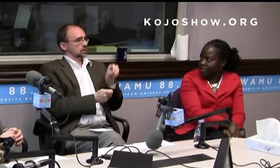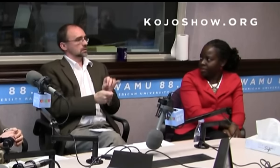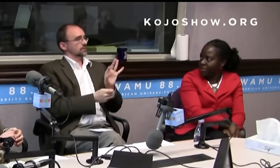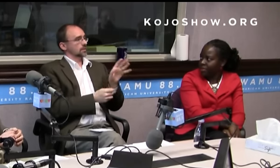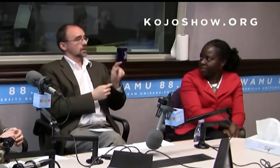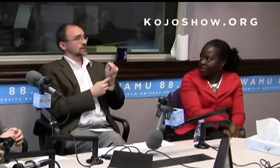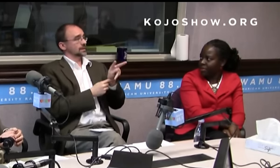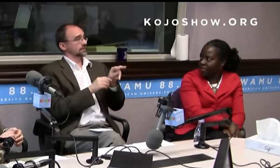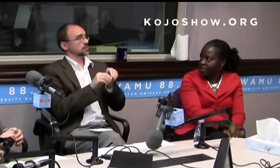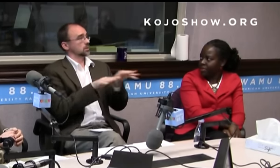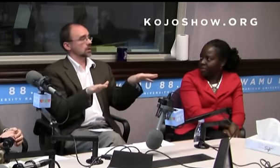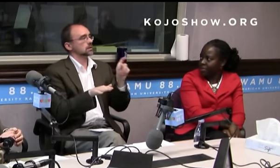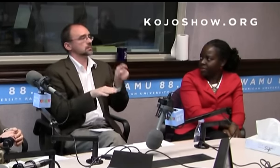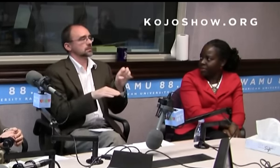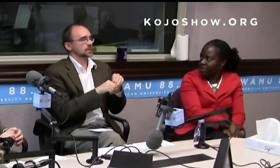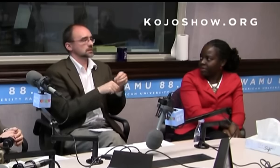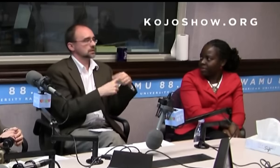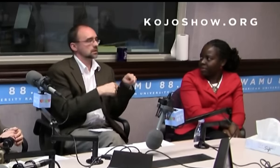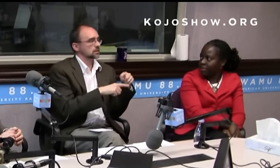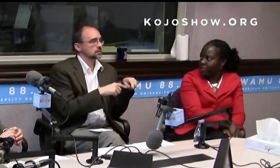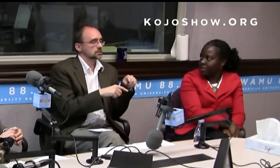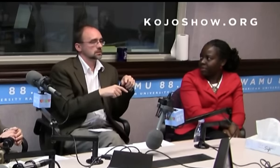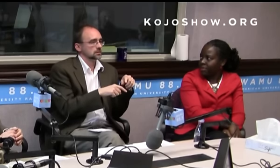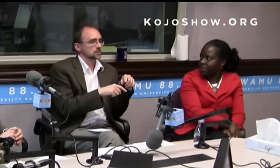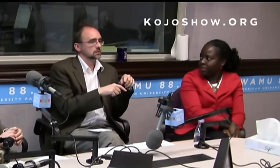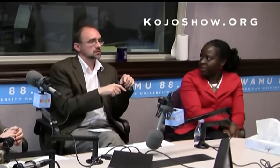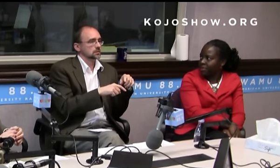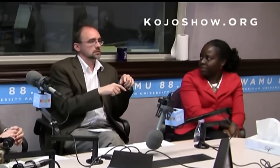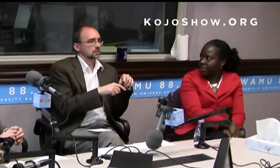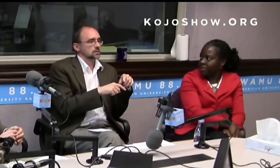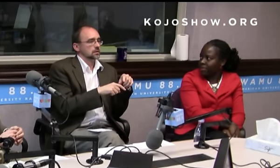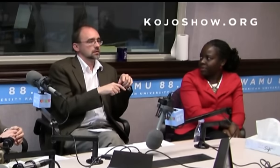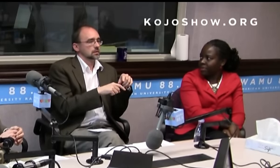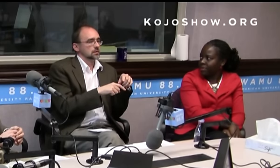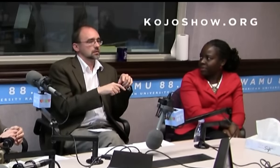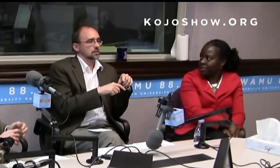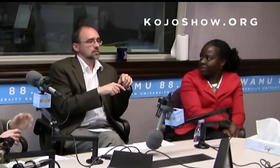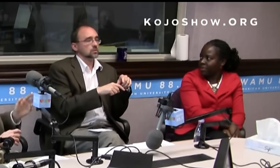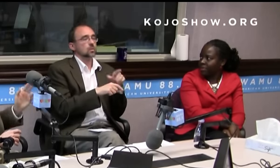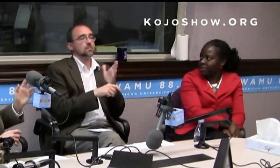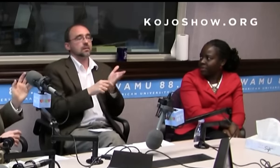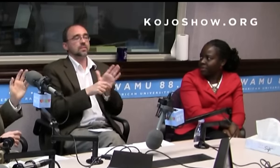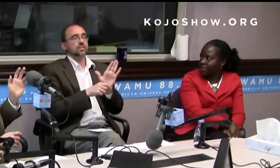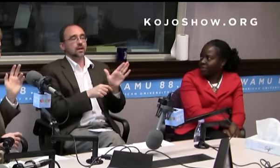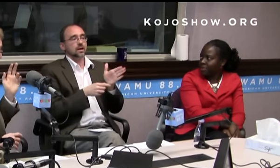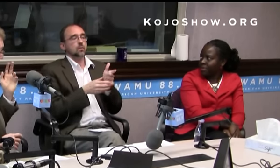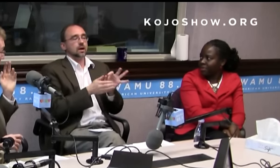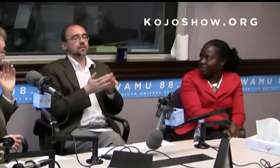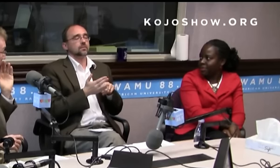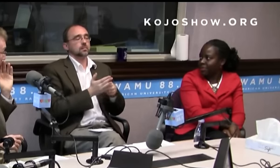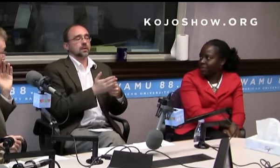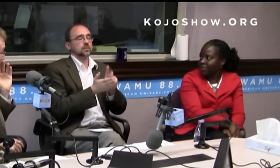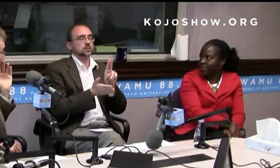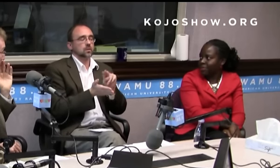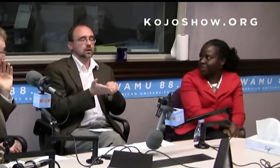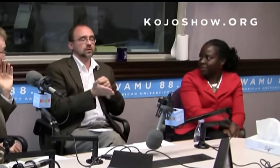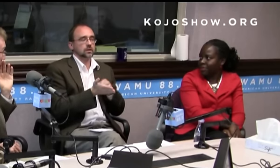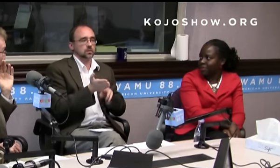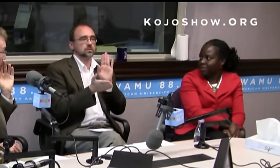it also is dependent on the law of the land of that country and whether that sign language will be preserved or not.